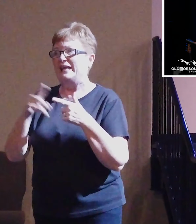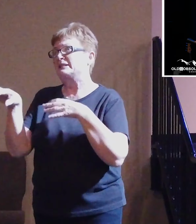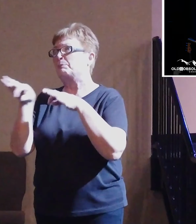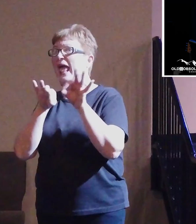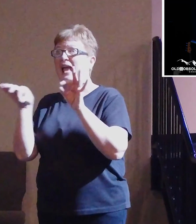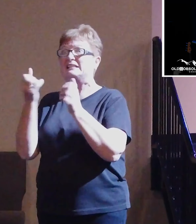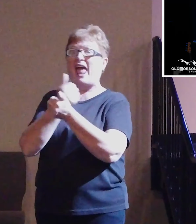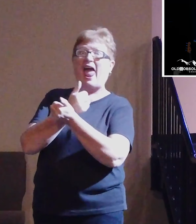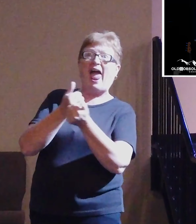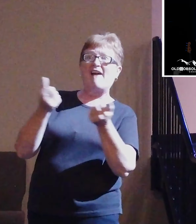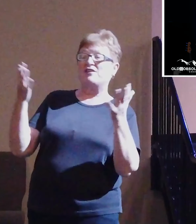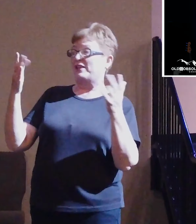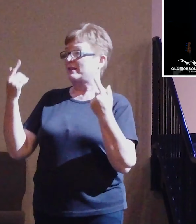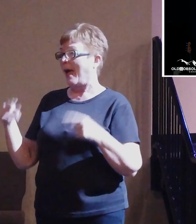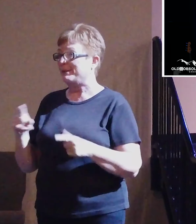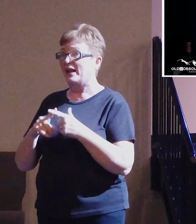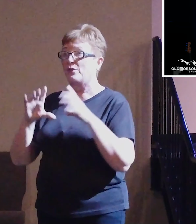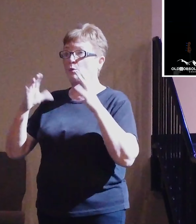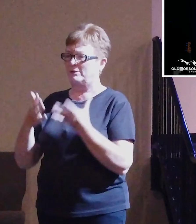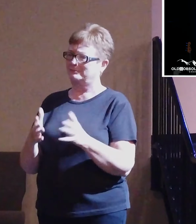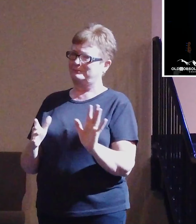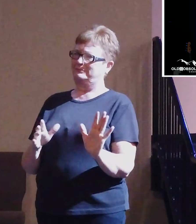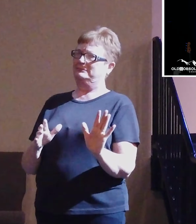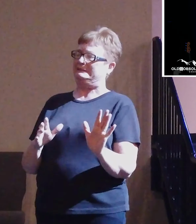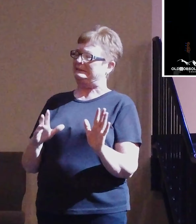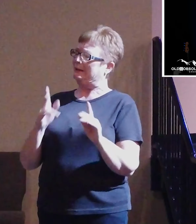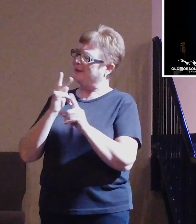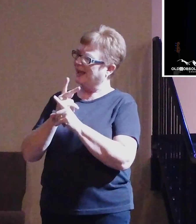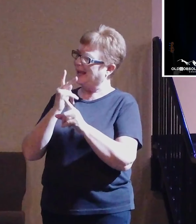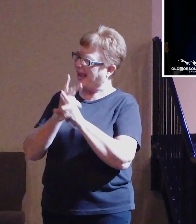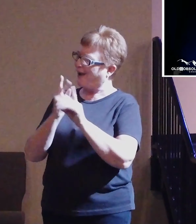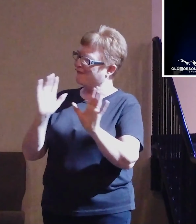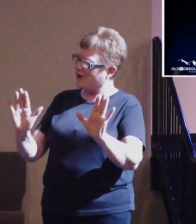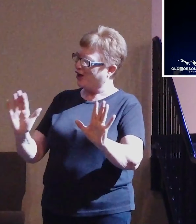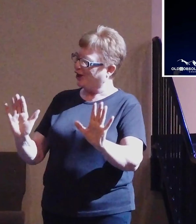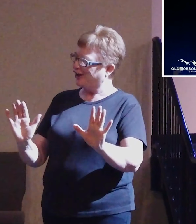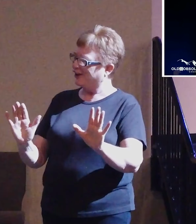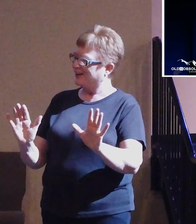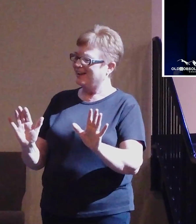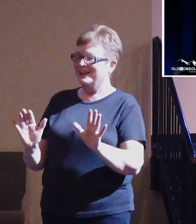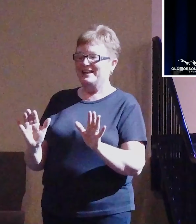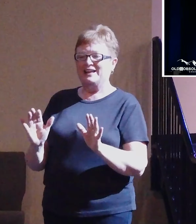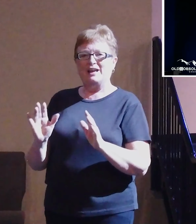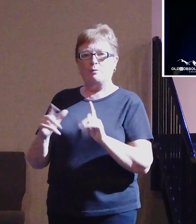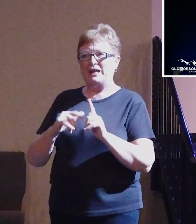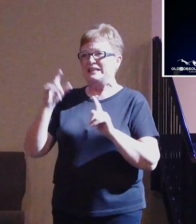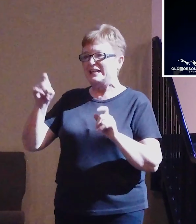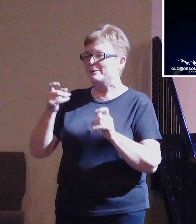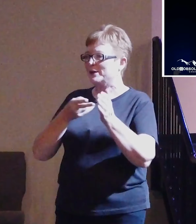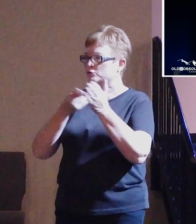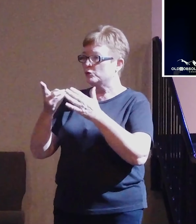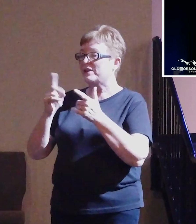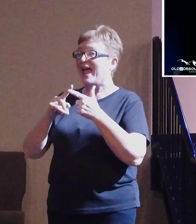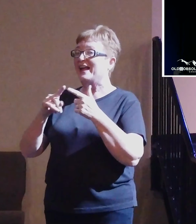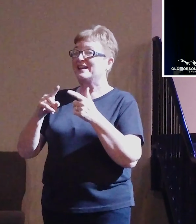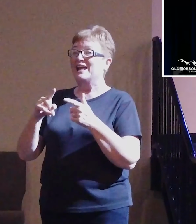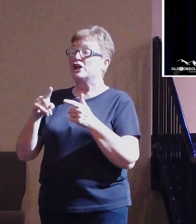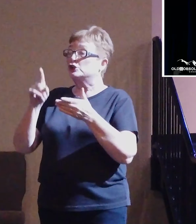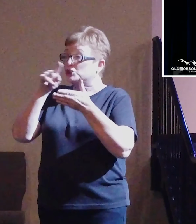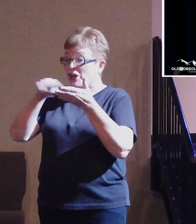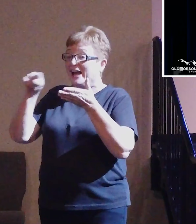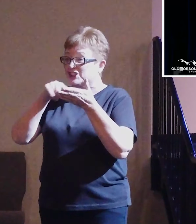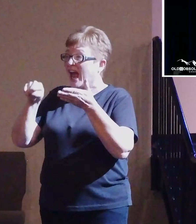everything that's taking place in the world. So we want to be people of truth and make sure that we're fact-checking thing and not